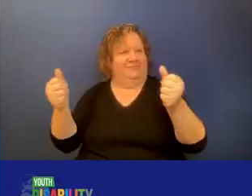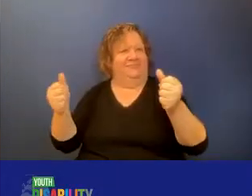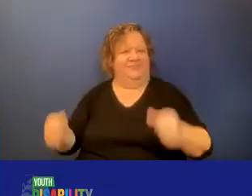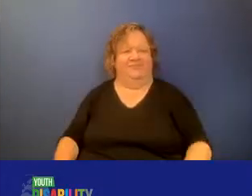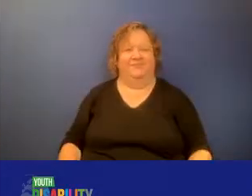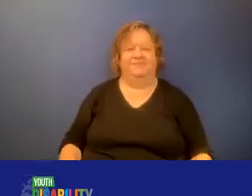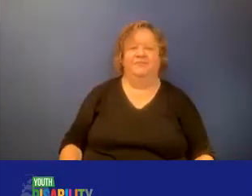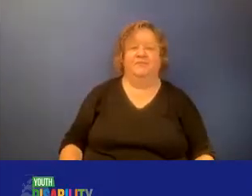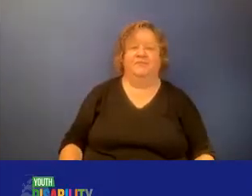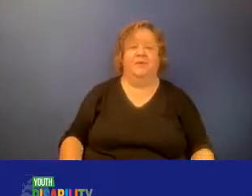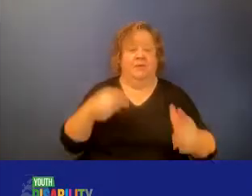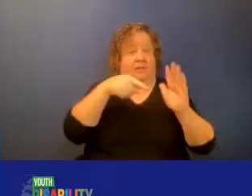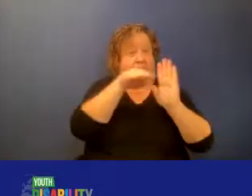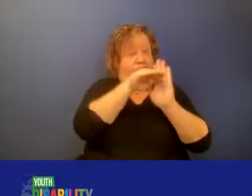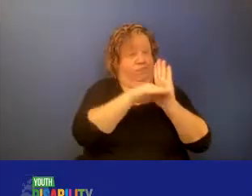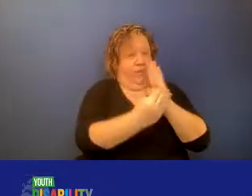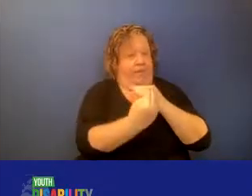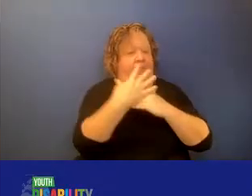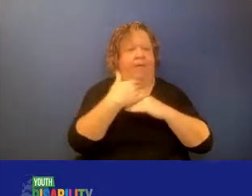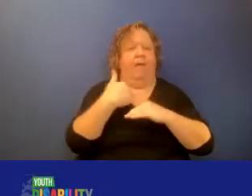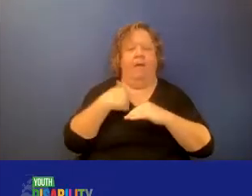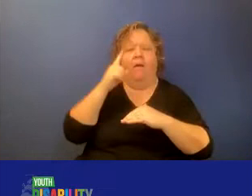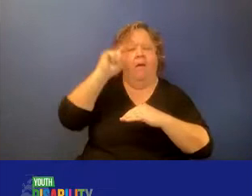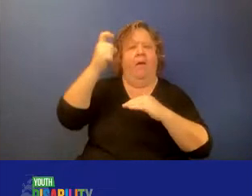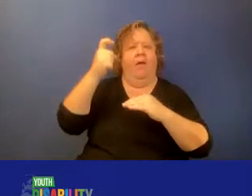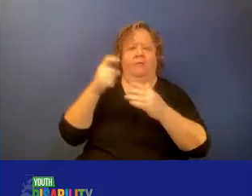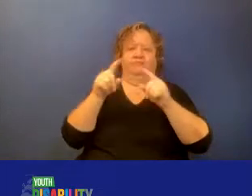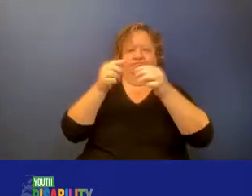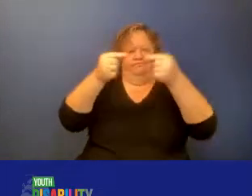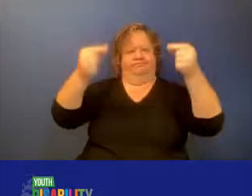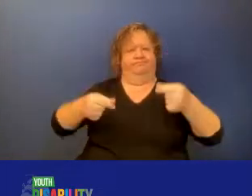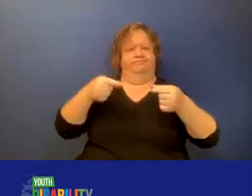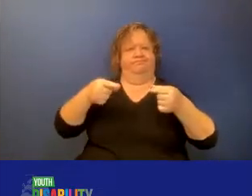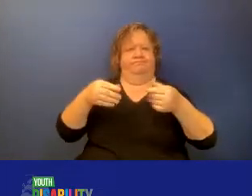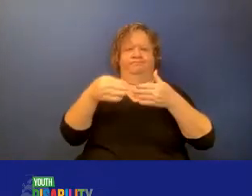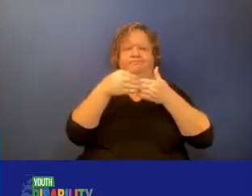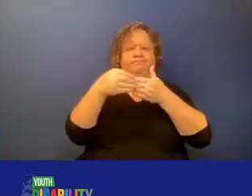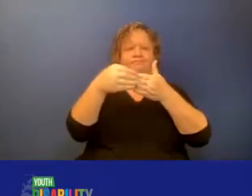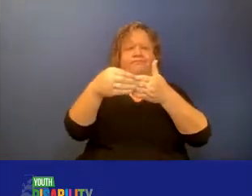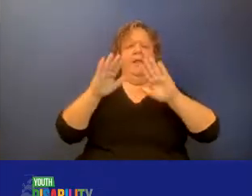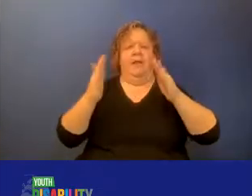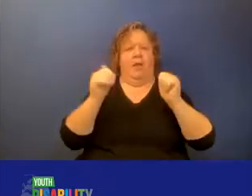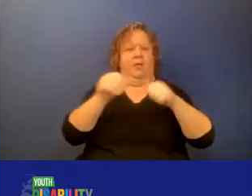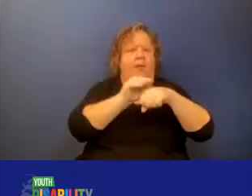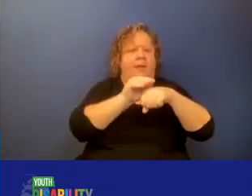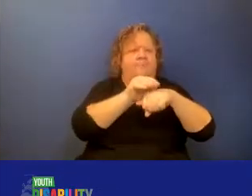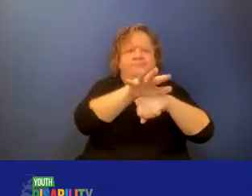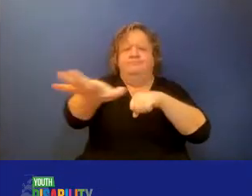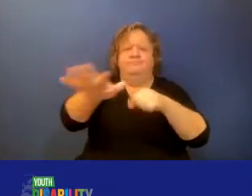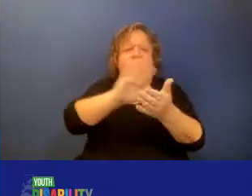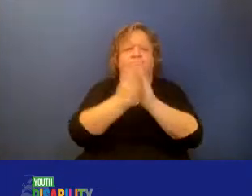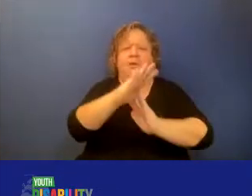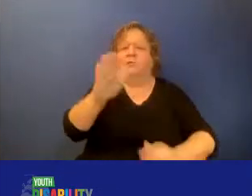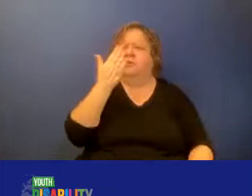norms around children with disabilities. Thanks to the generosity and support of the government of